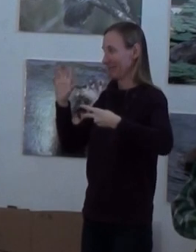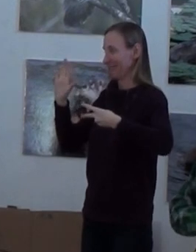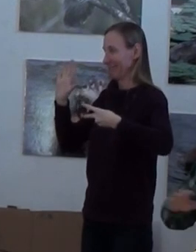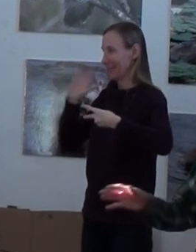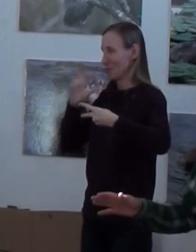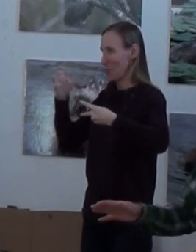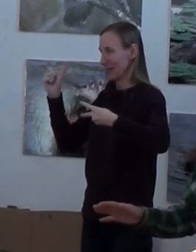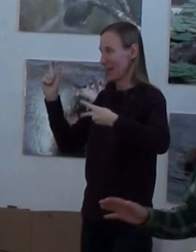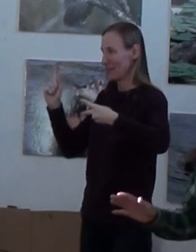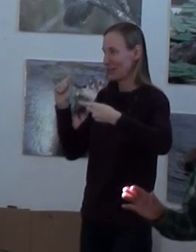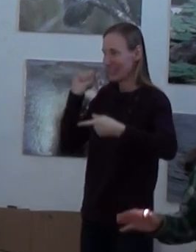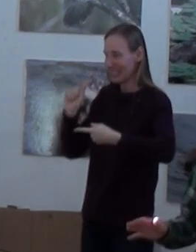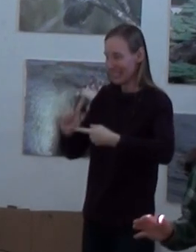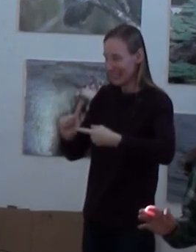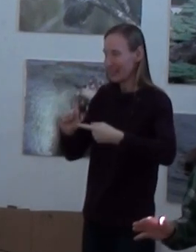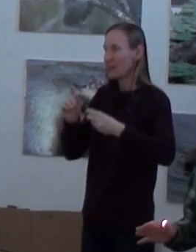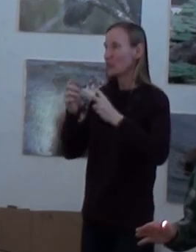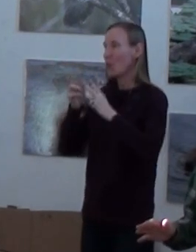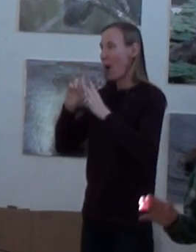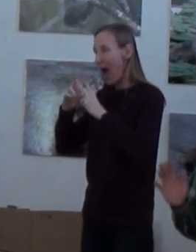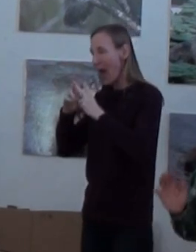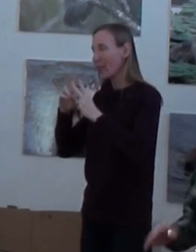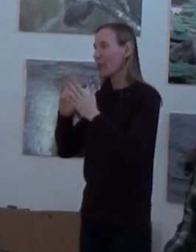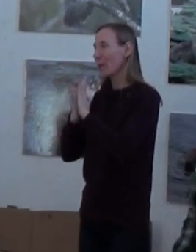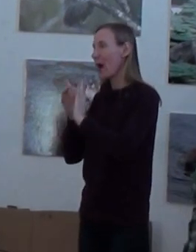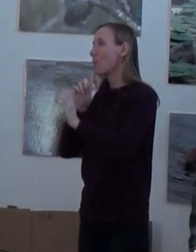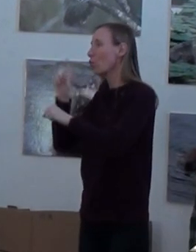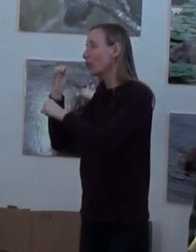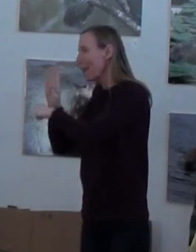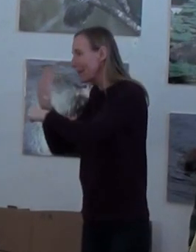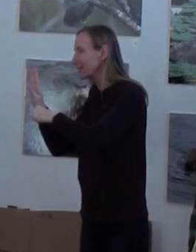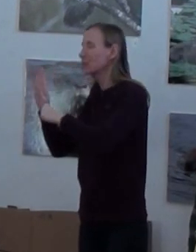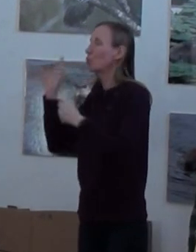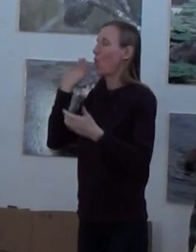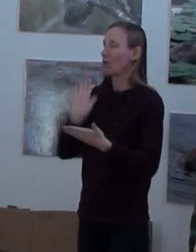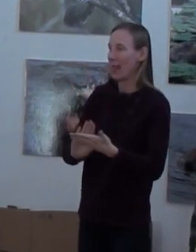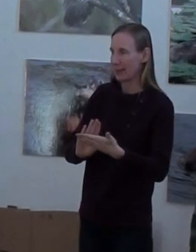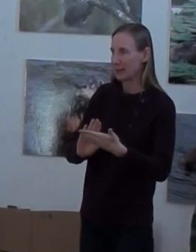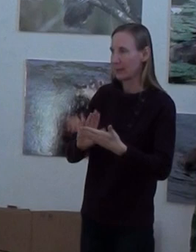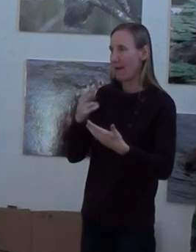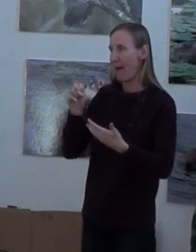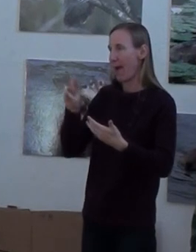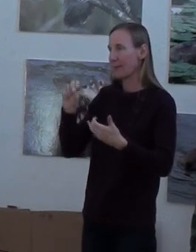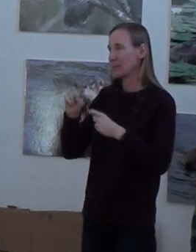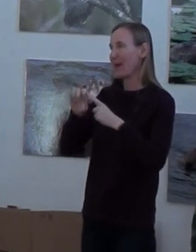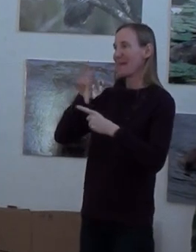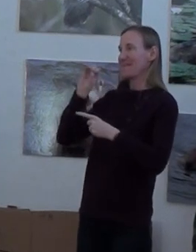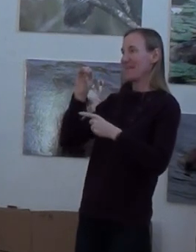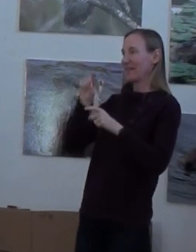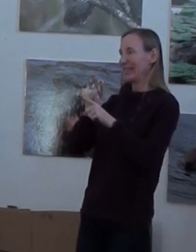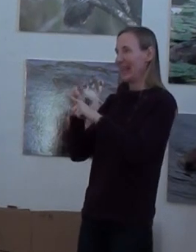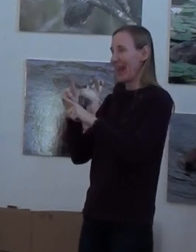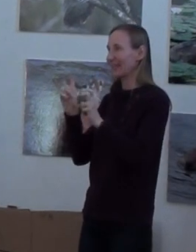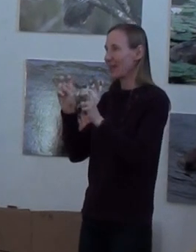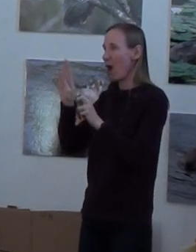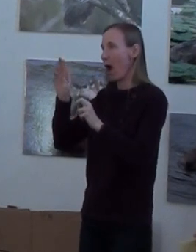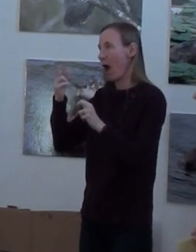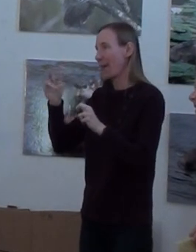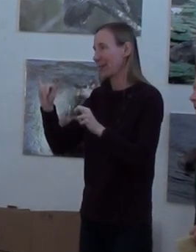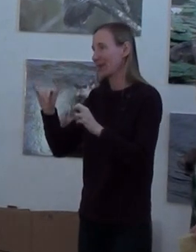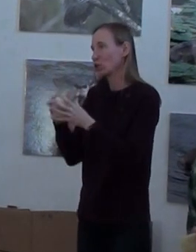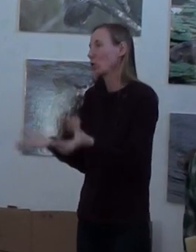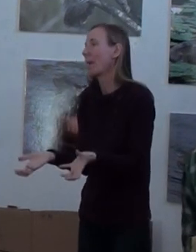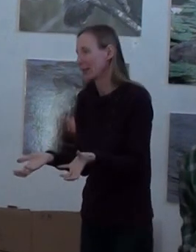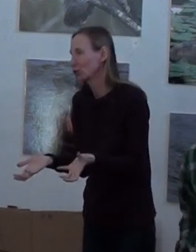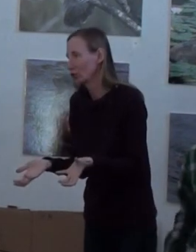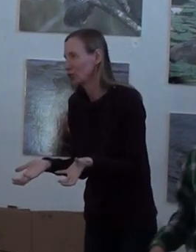or pursue this a little bit more legitimately, try to see if I can, you know, make my time worth, what's my time worth anyways?